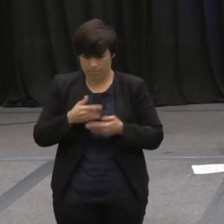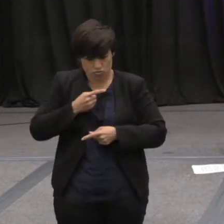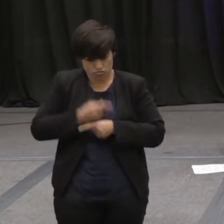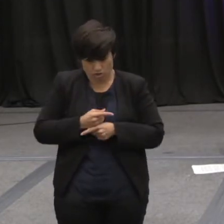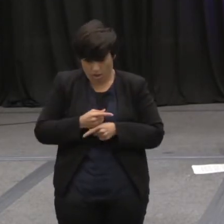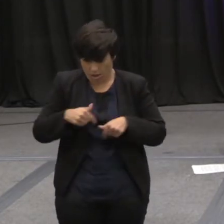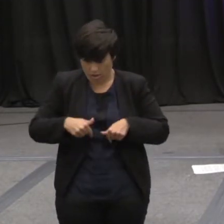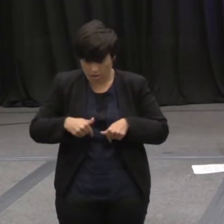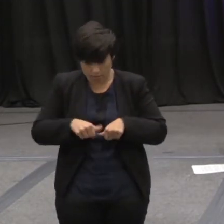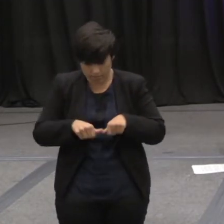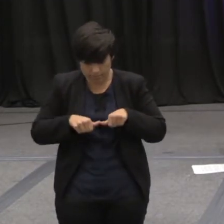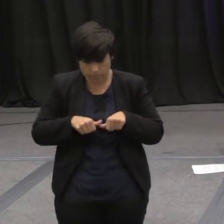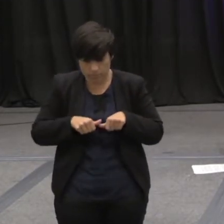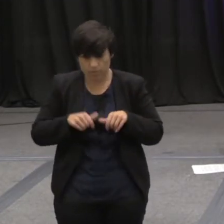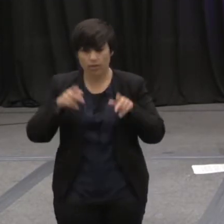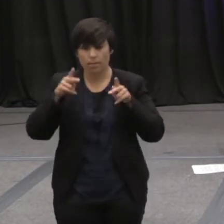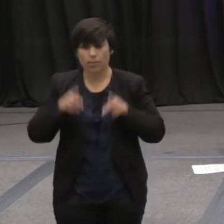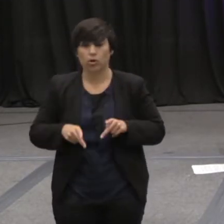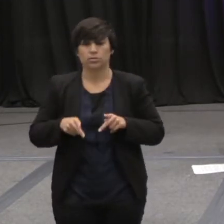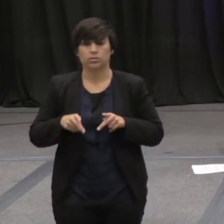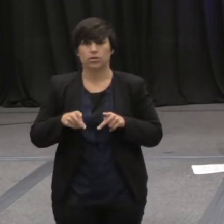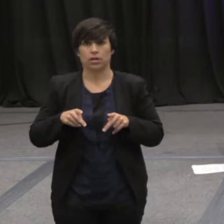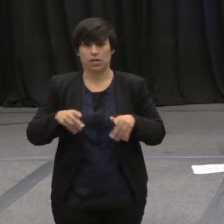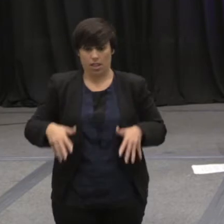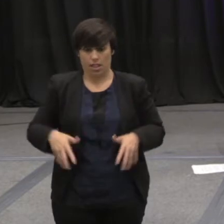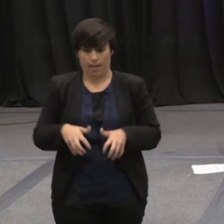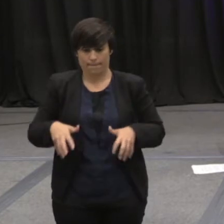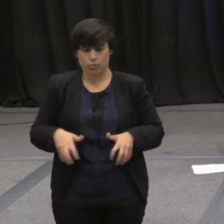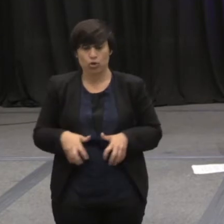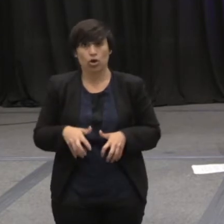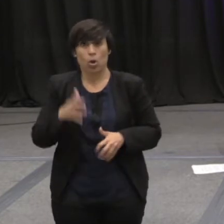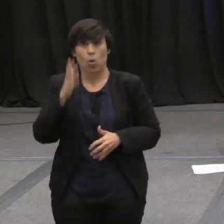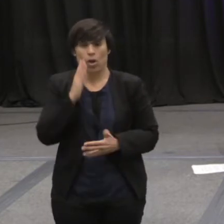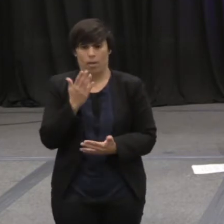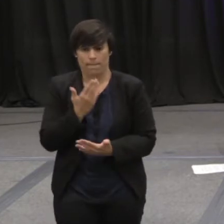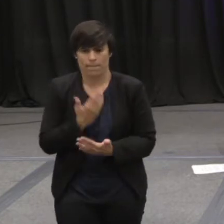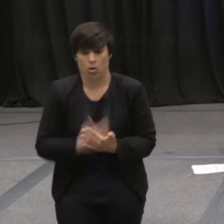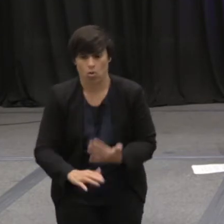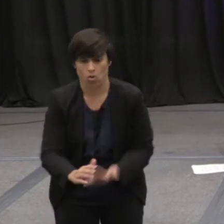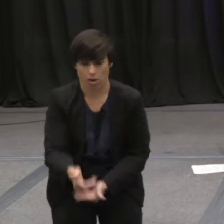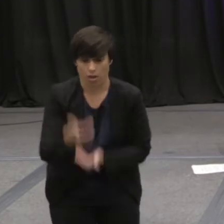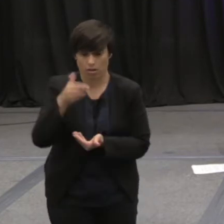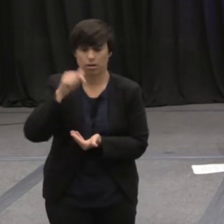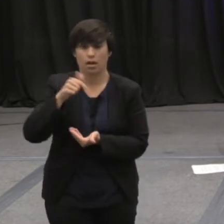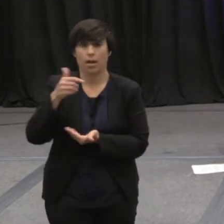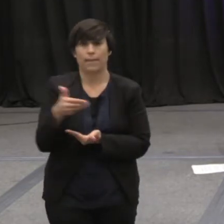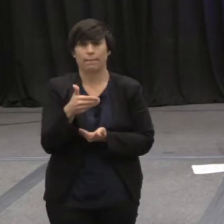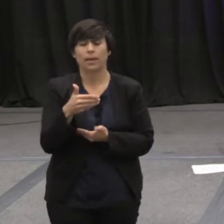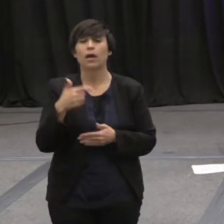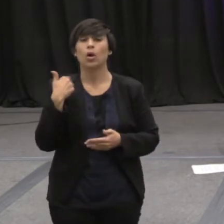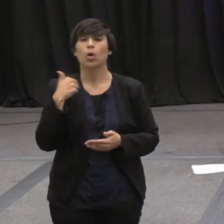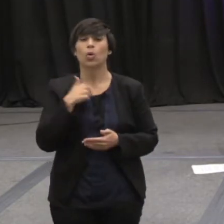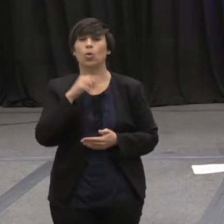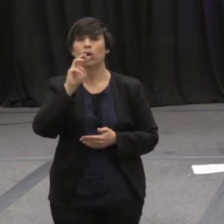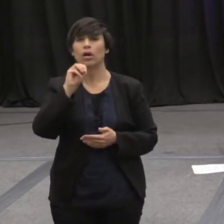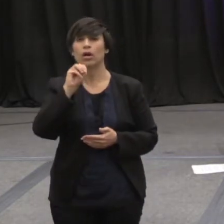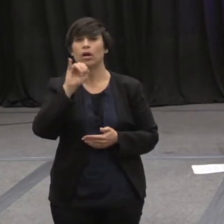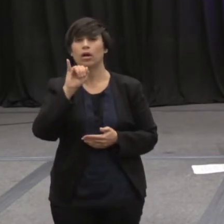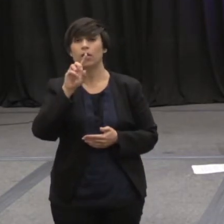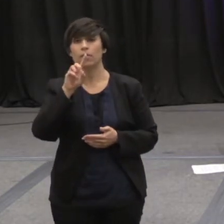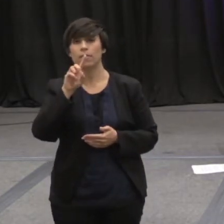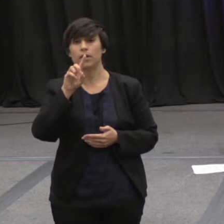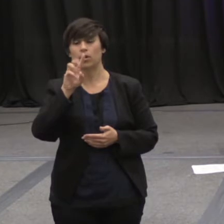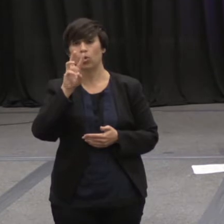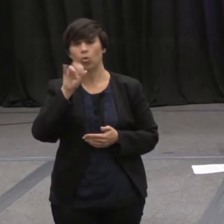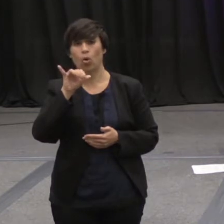the person is going to have the baby. The person in labor is going to produce a baby. All we can do as midwives is we chant some, rub